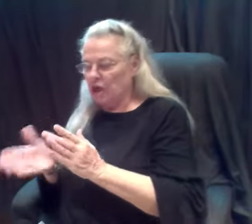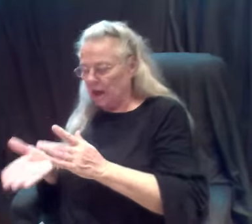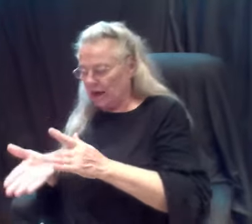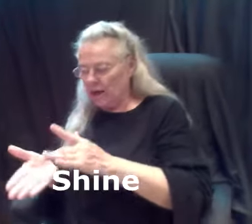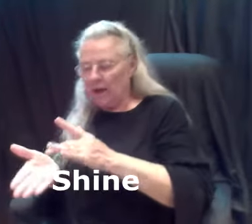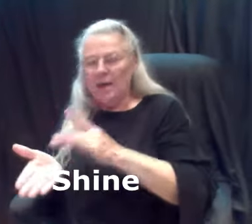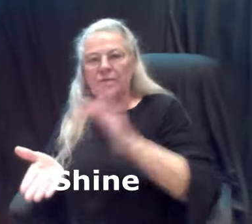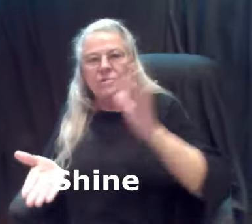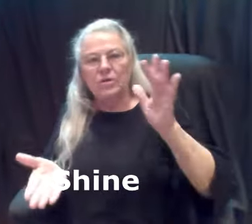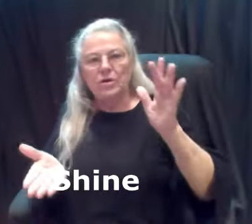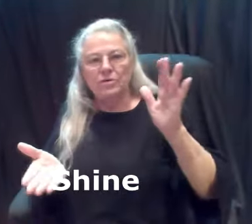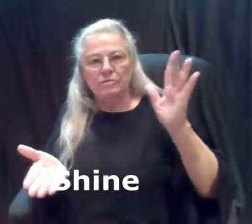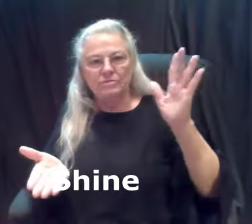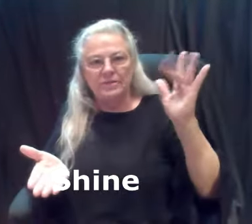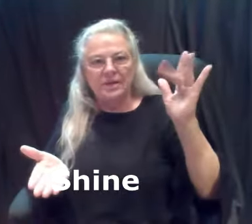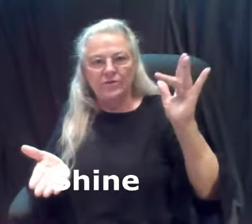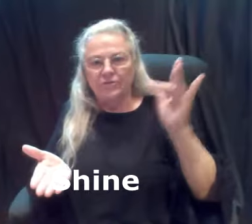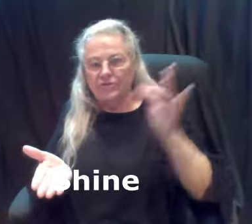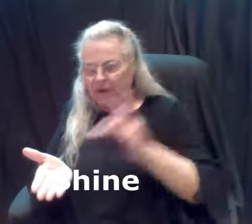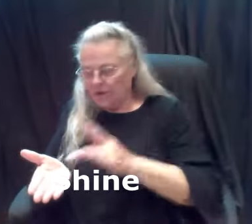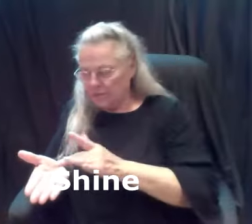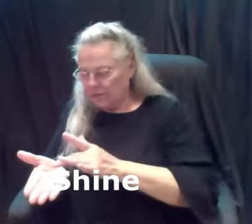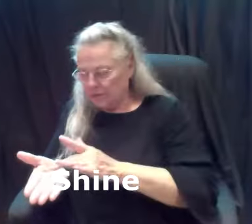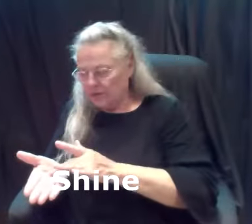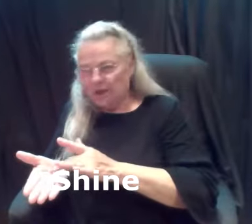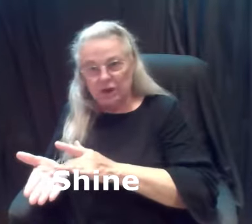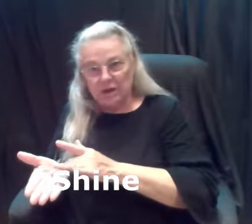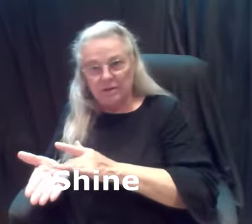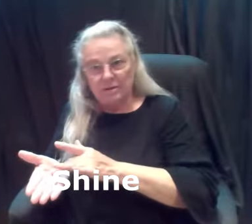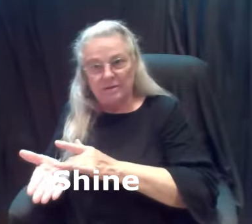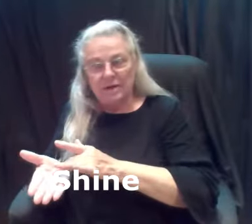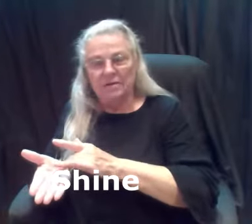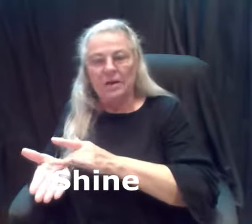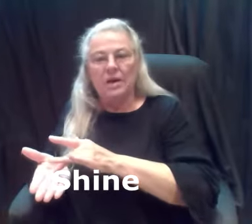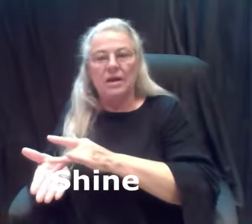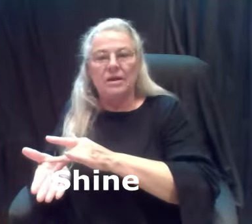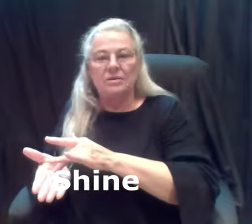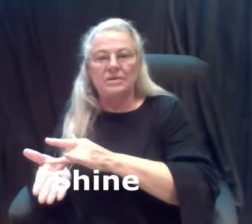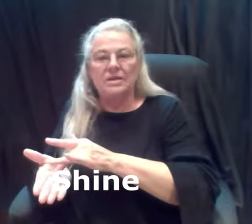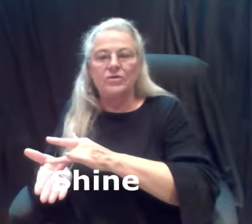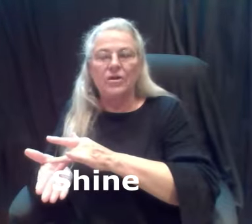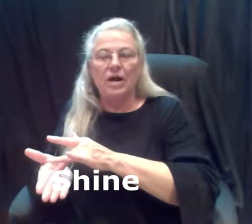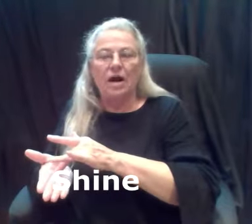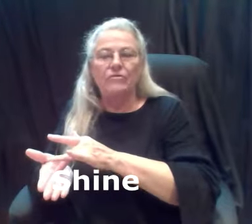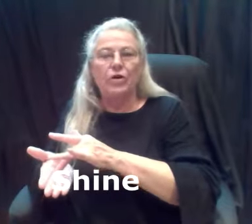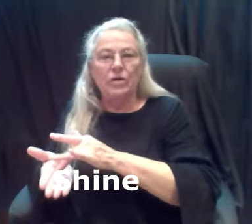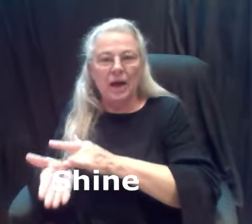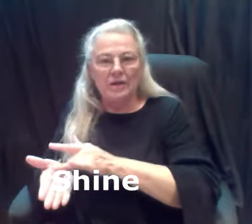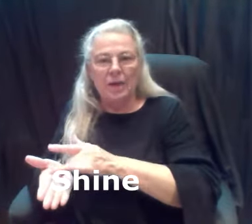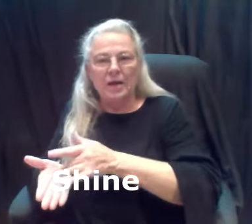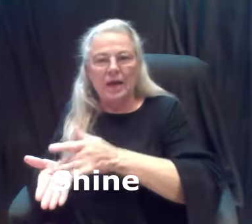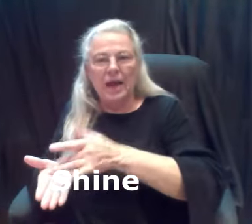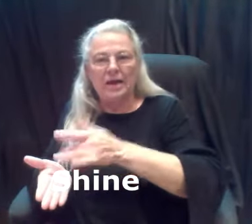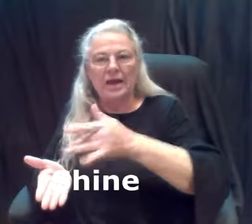Shine. Your center finger touching the center of your non-dominant hand and let